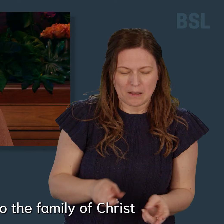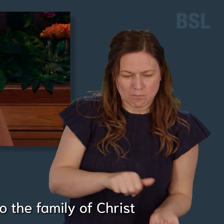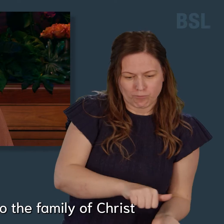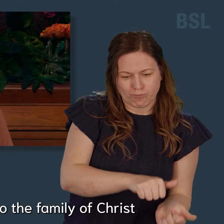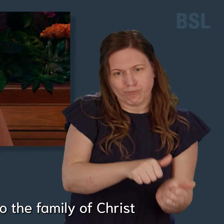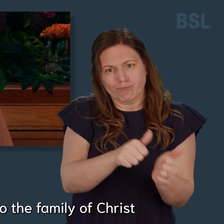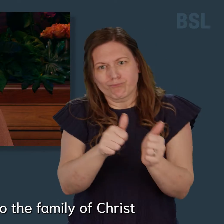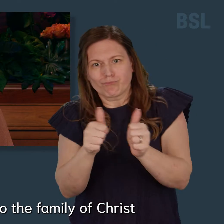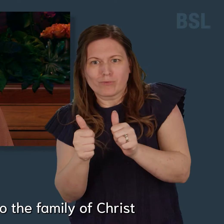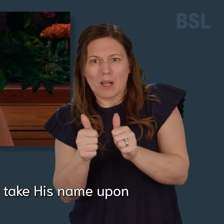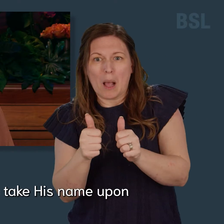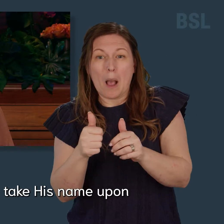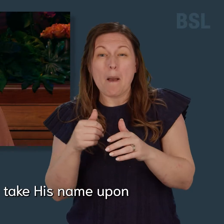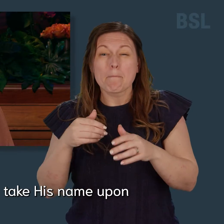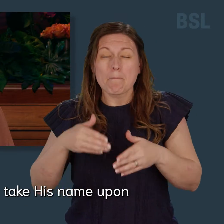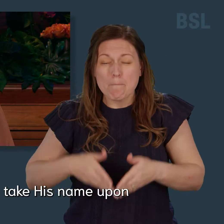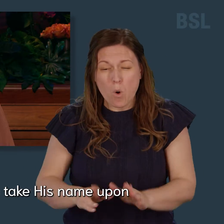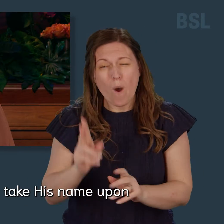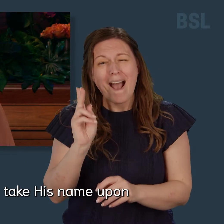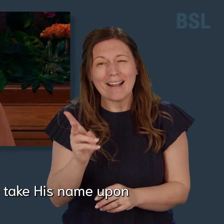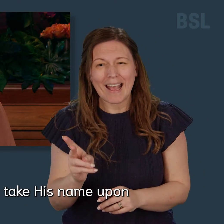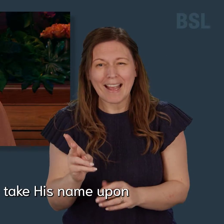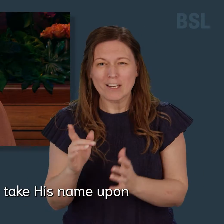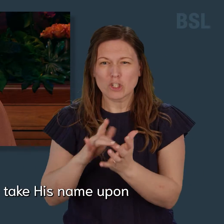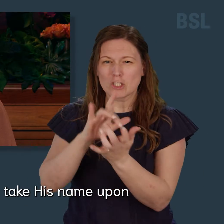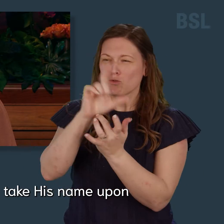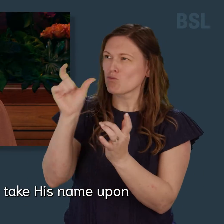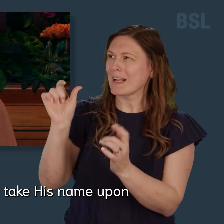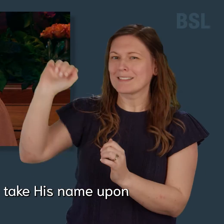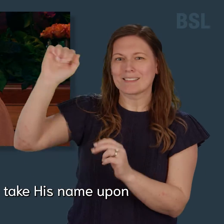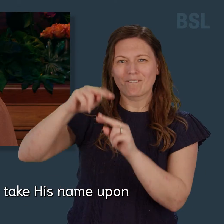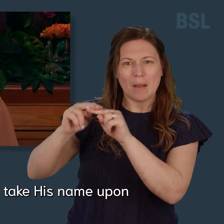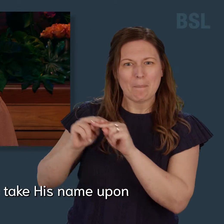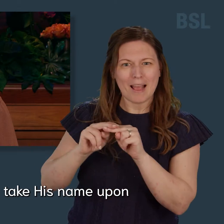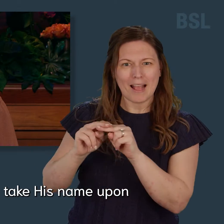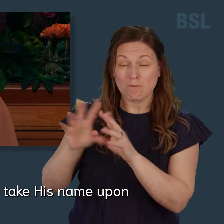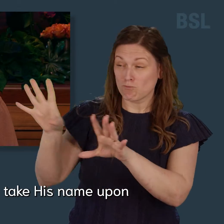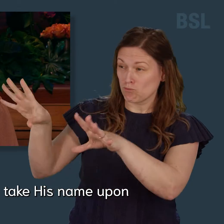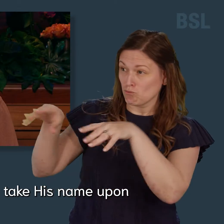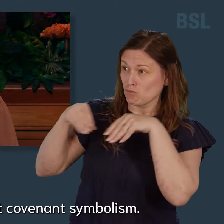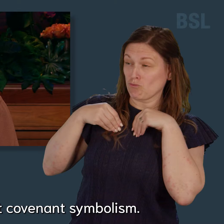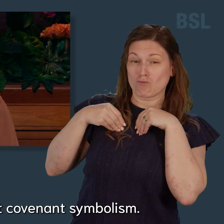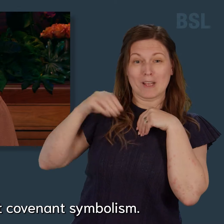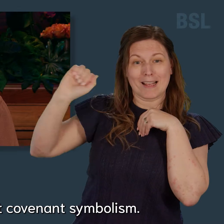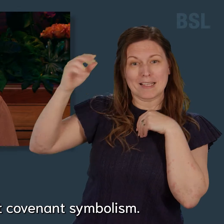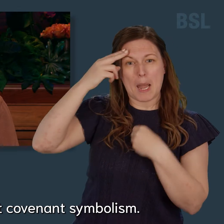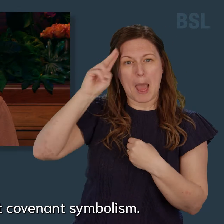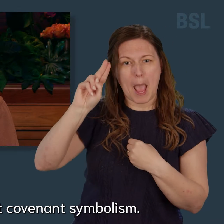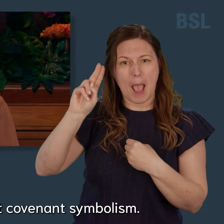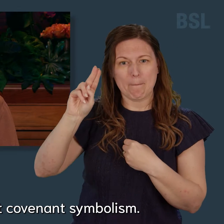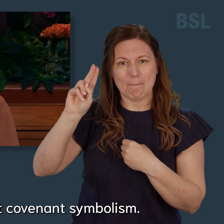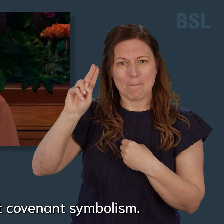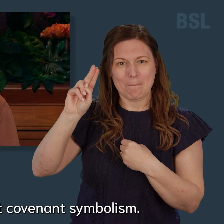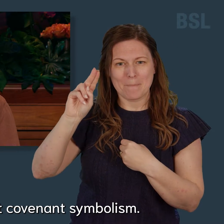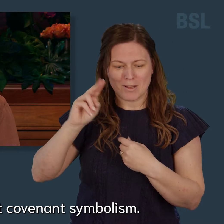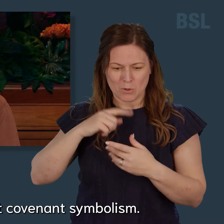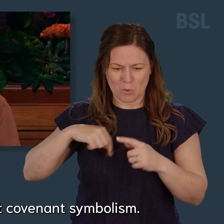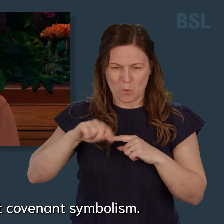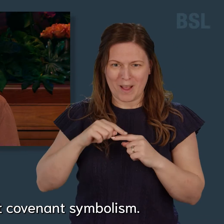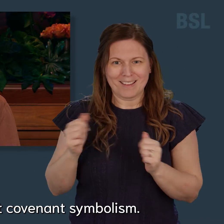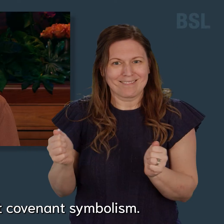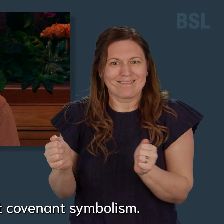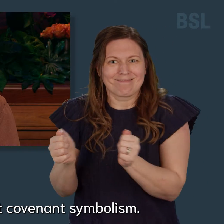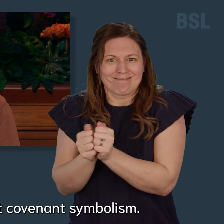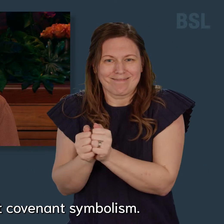the family of Christ and show we are willing to take His name upon us. We ourselves embody